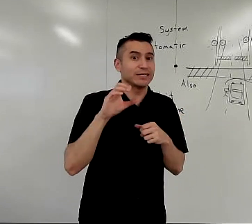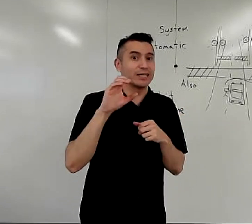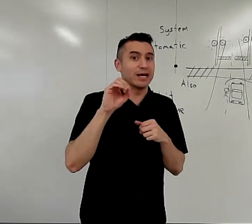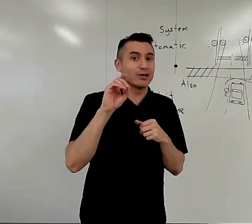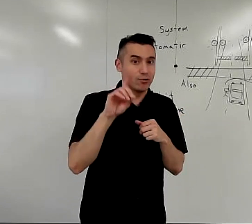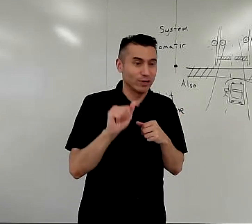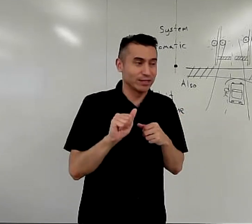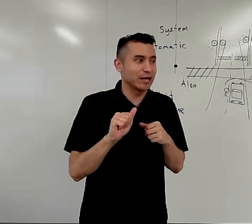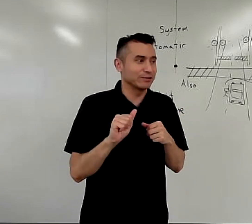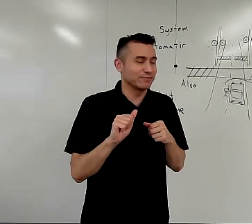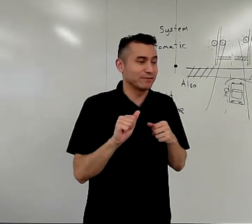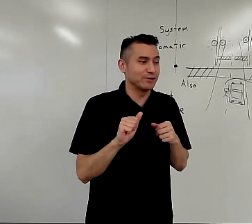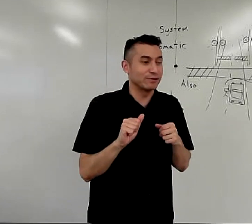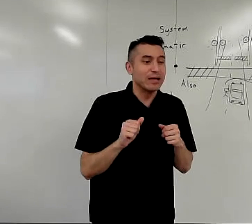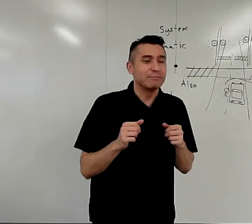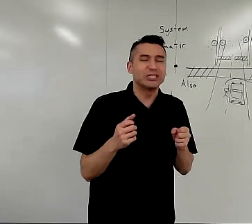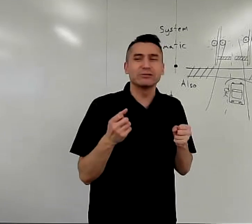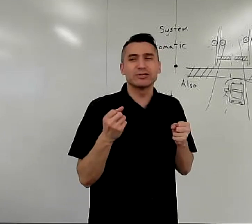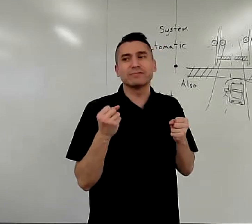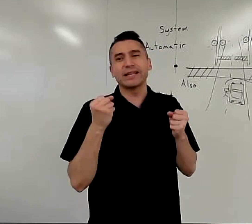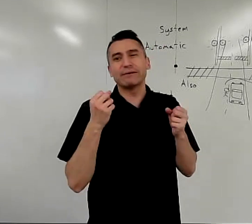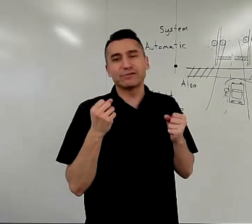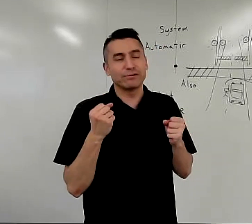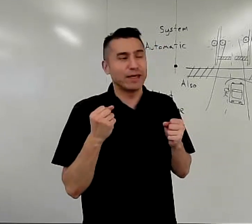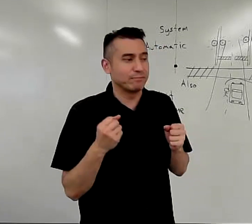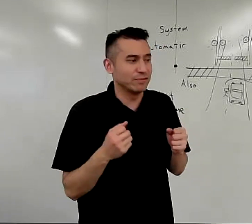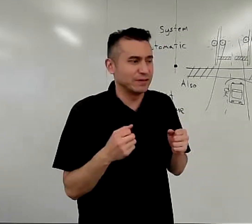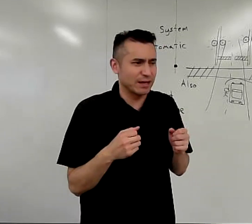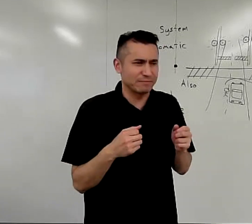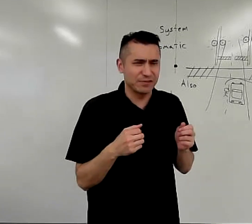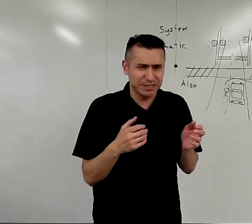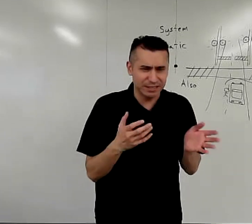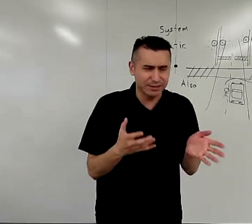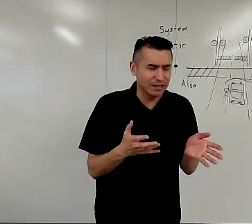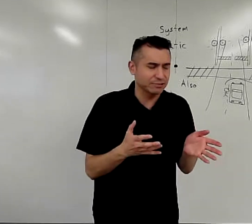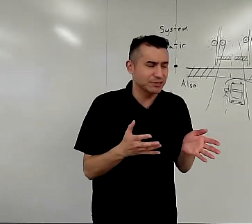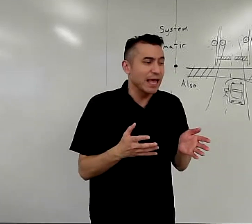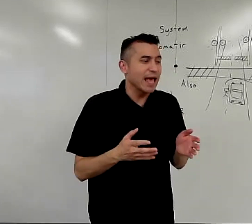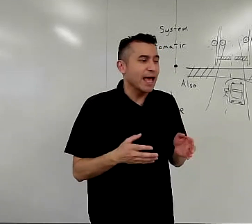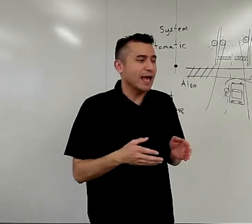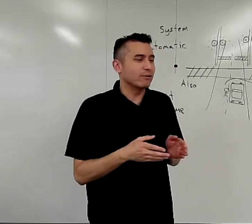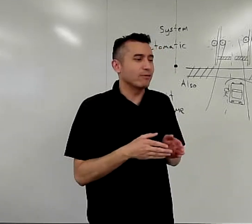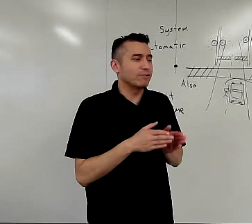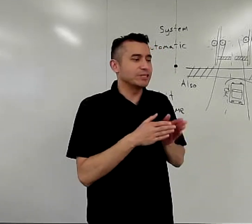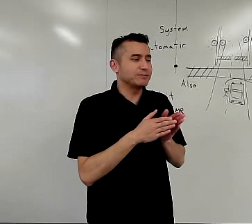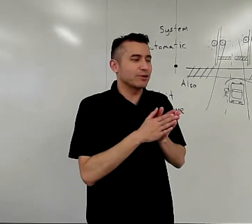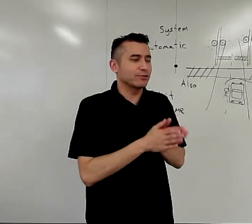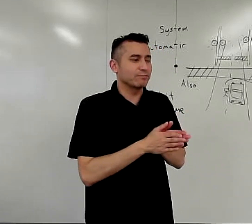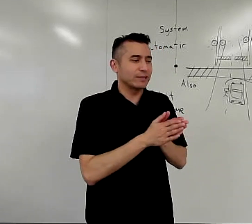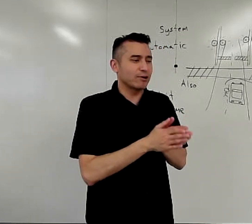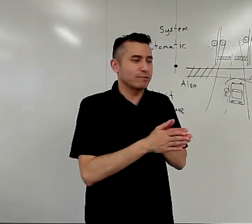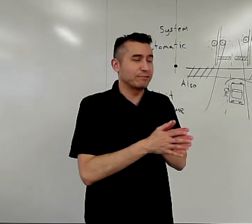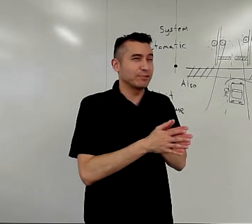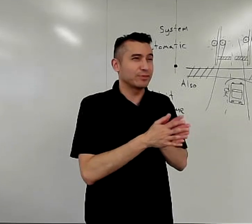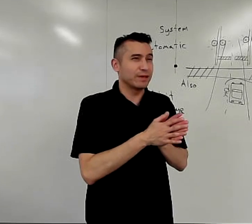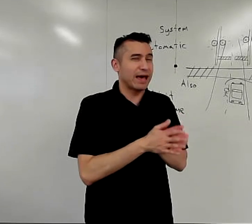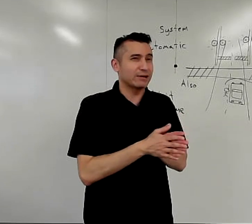actually a CODA, a child of deaf adult, but she learned some sign language for that movie. Very skilled actress. And when she was on the red carpet with the